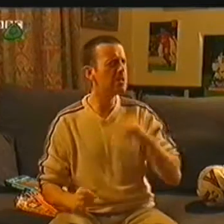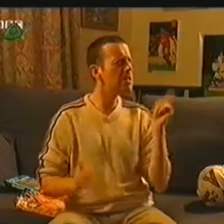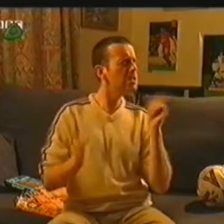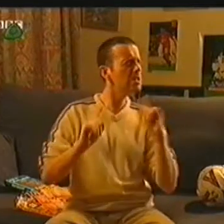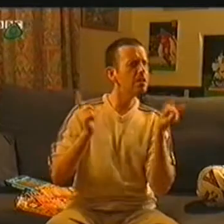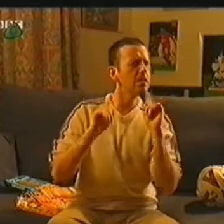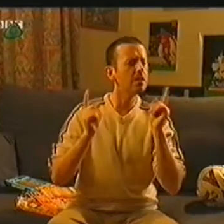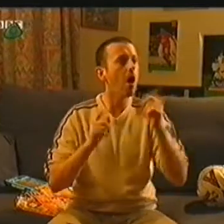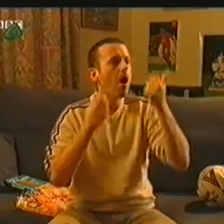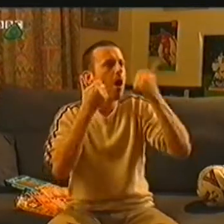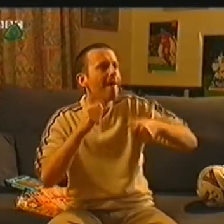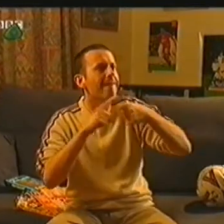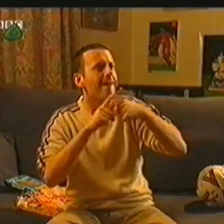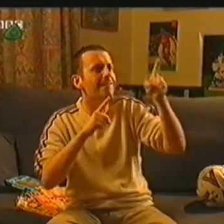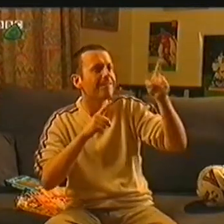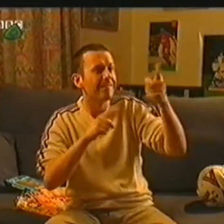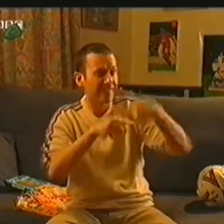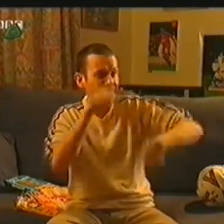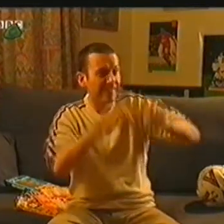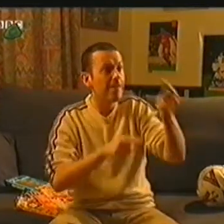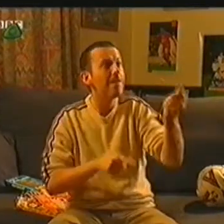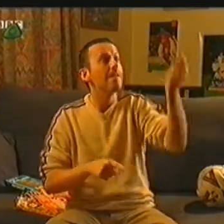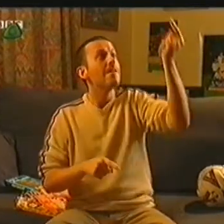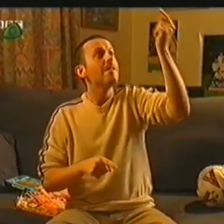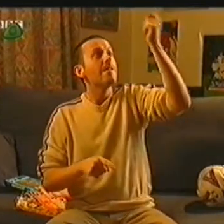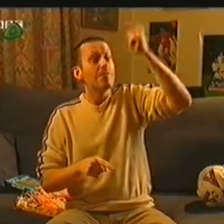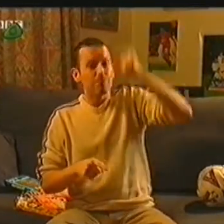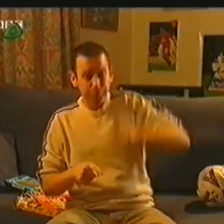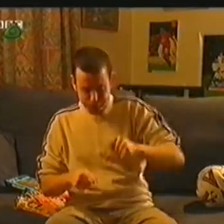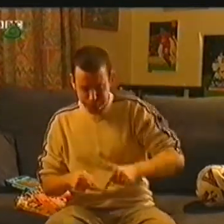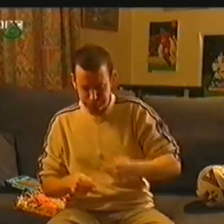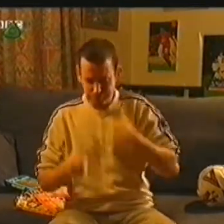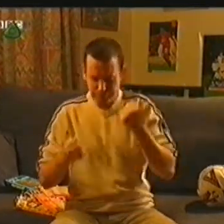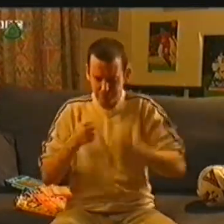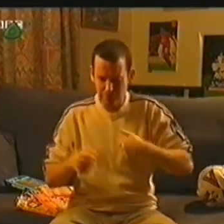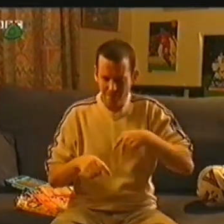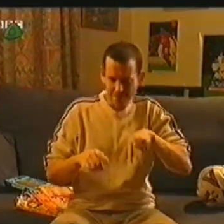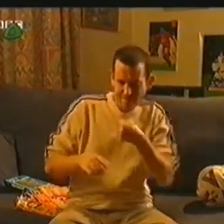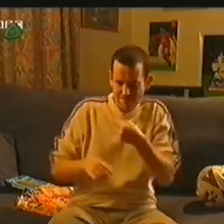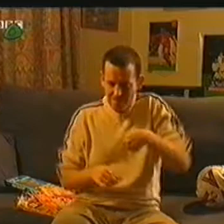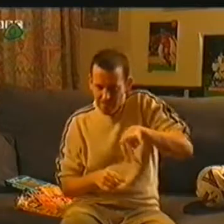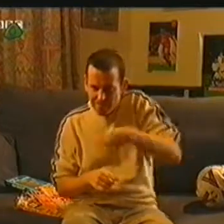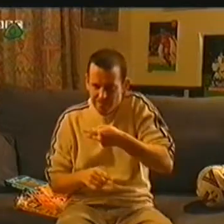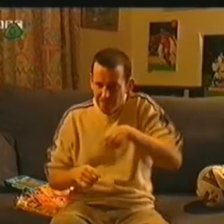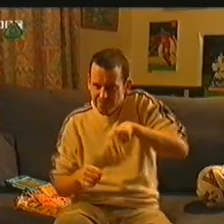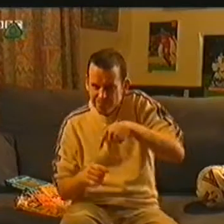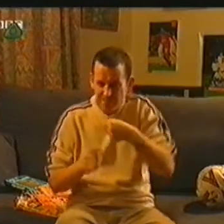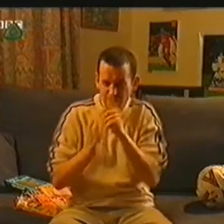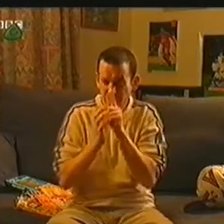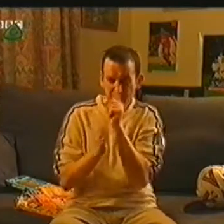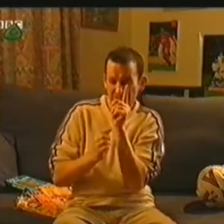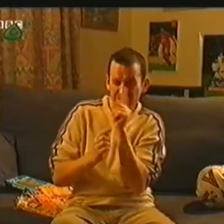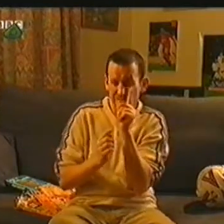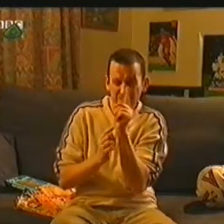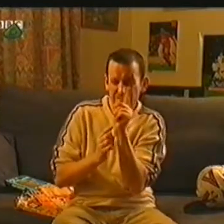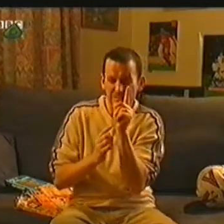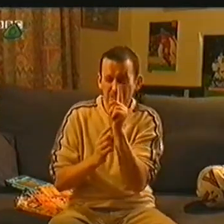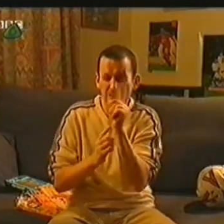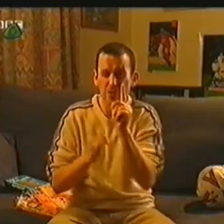his voice sounded strange, but Kev responded, and the ball was Josh's. Lucky, he plunged through the mist, weaving his